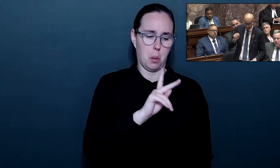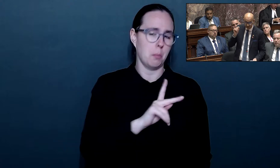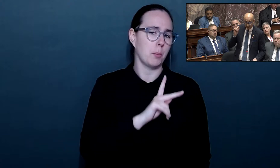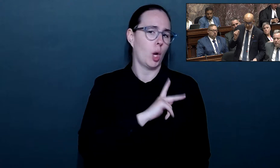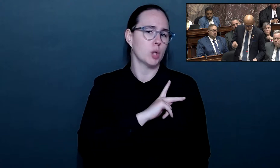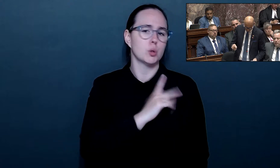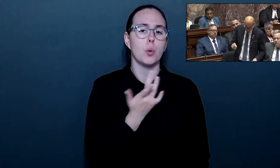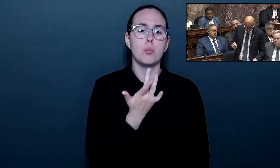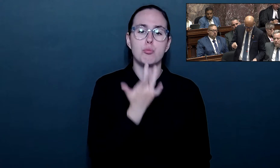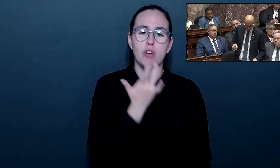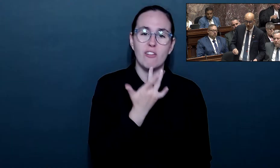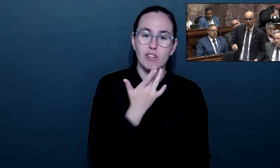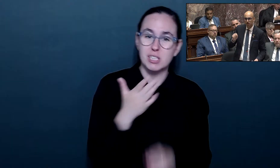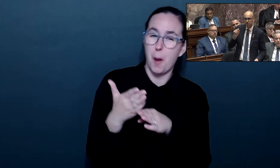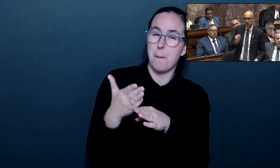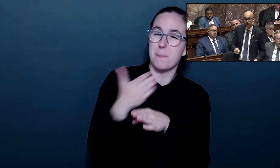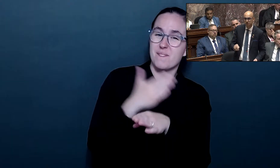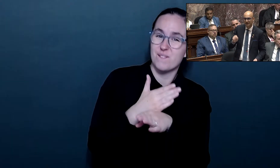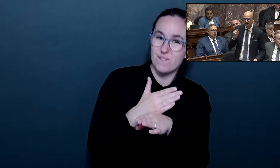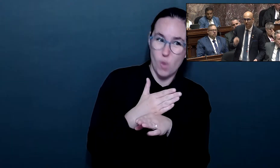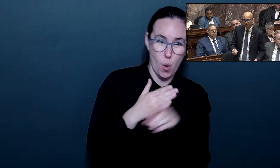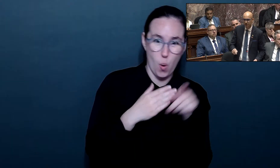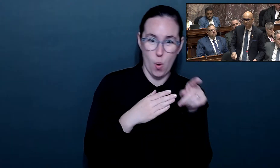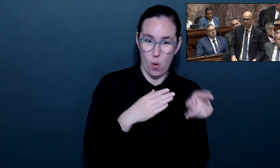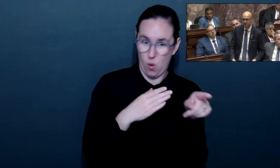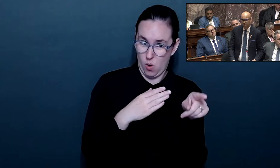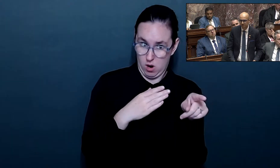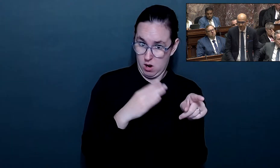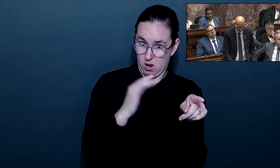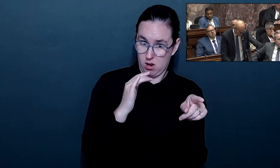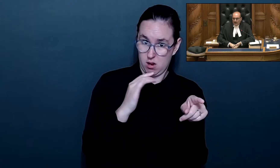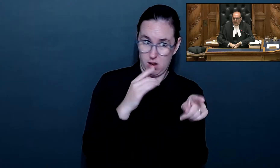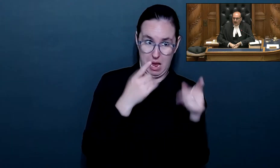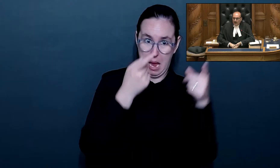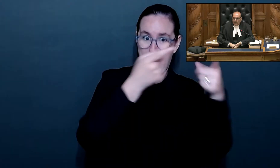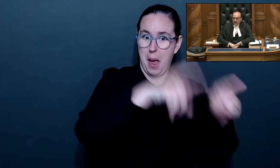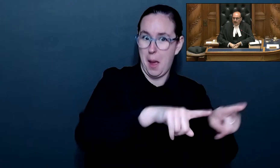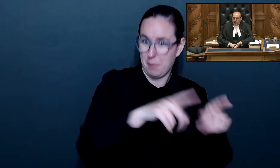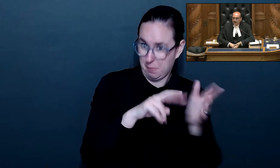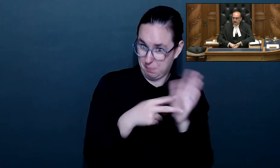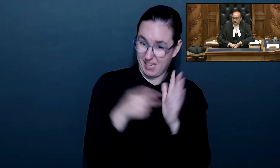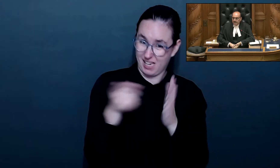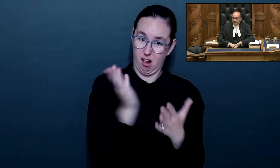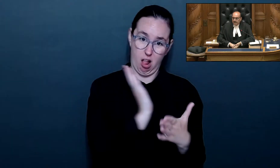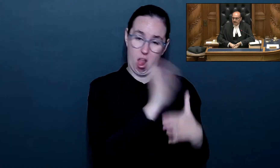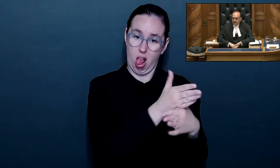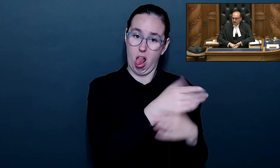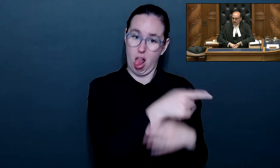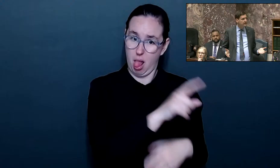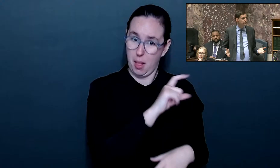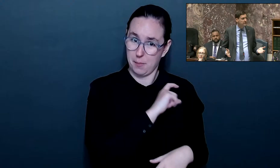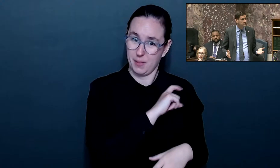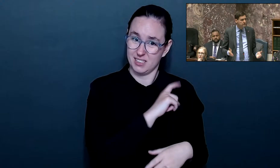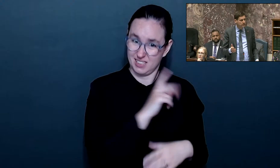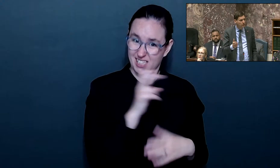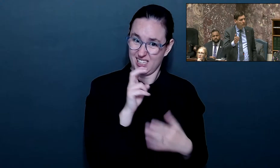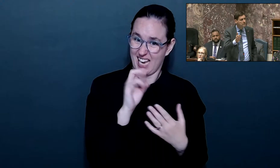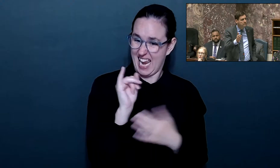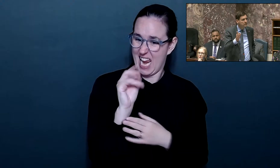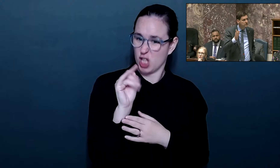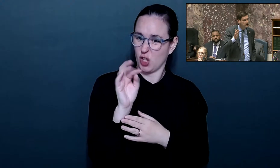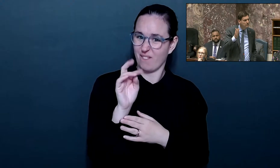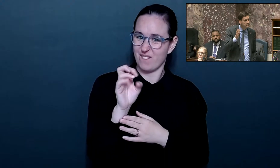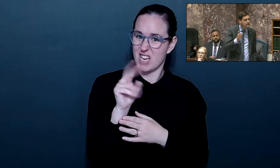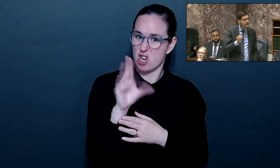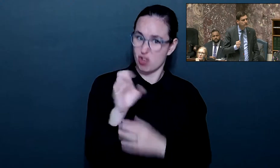investigation is complete constitutes interference? Premier. Thank you, Honourable Speaker. I don't know what to take from this. You know, one